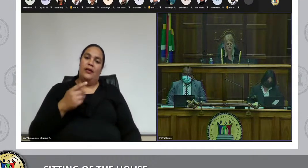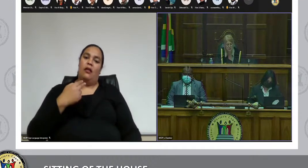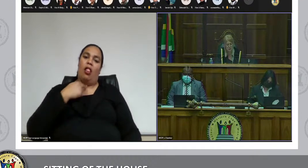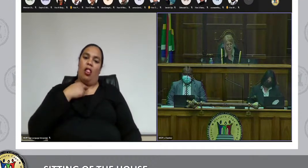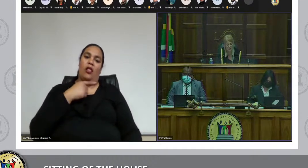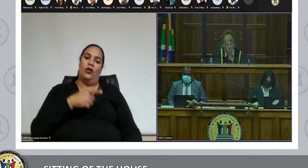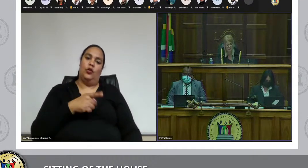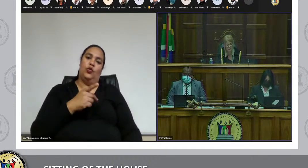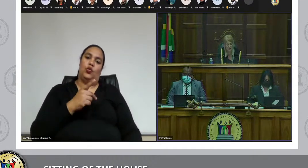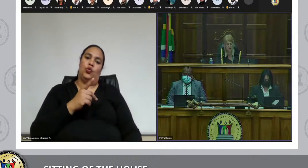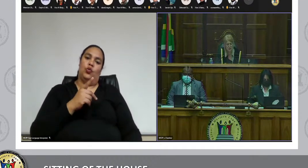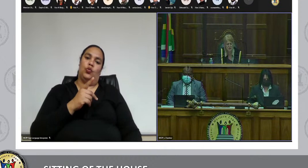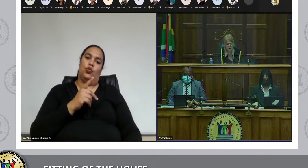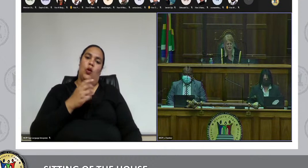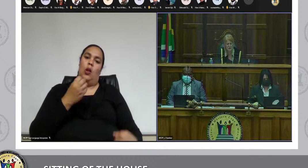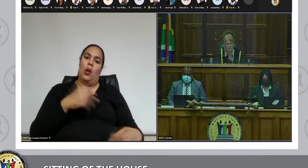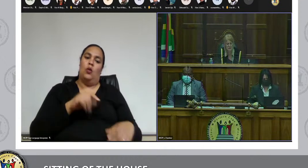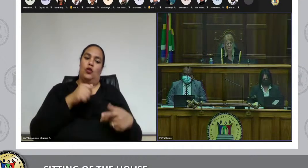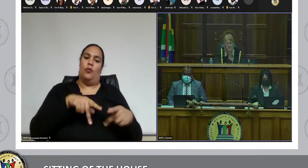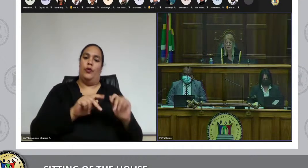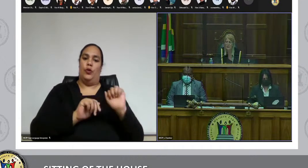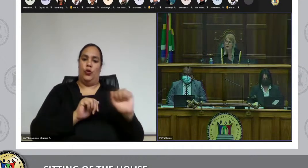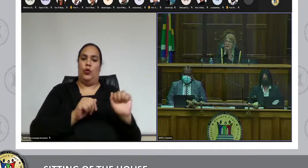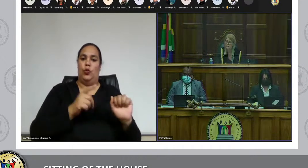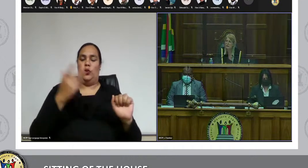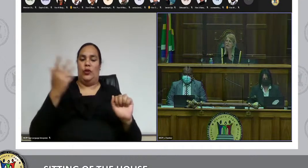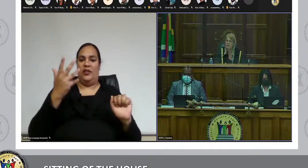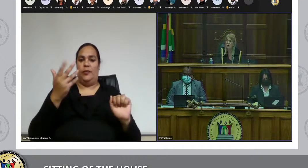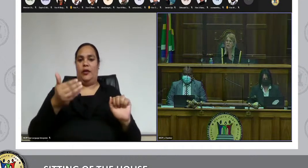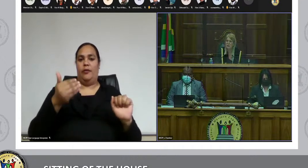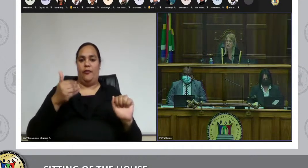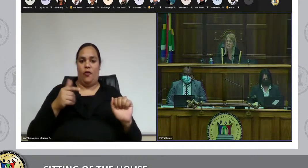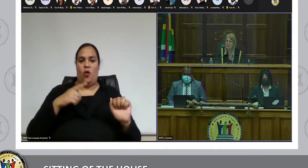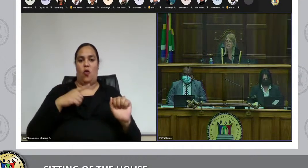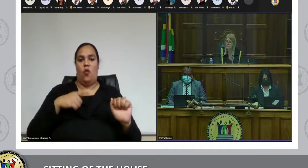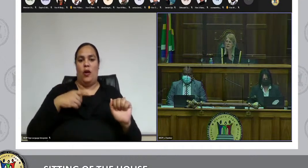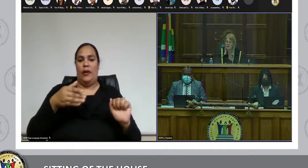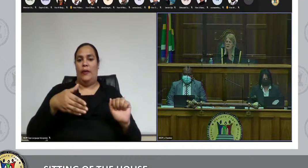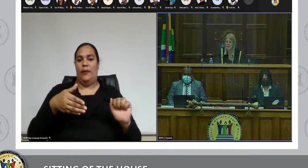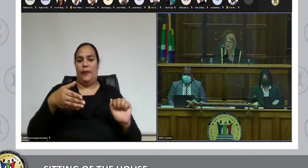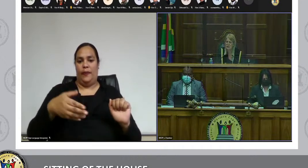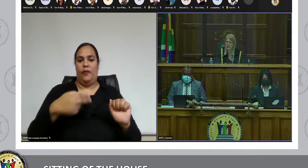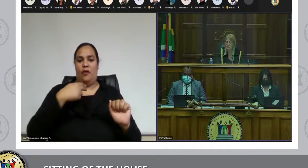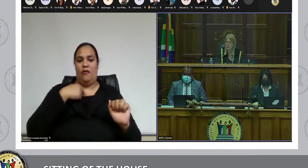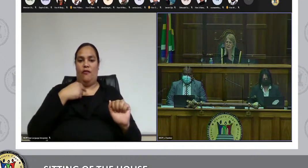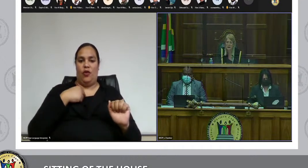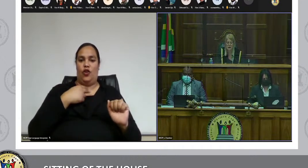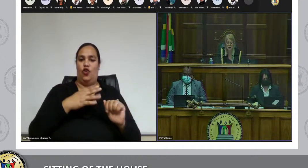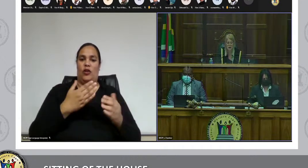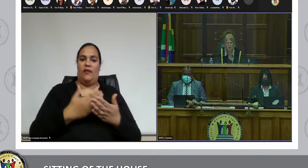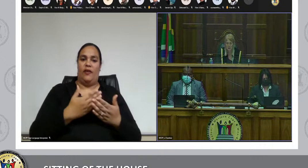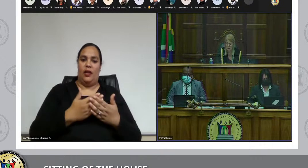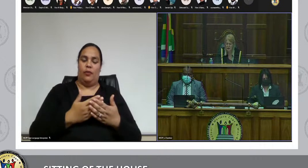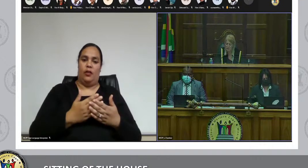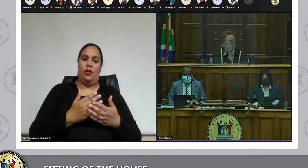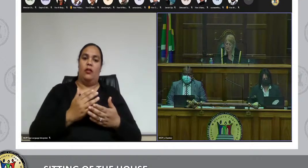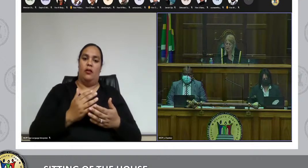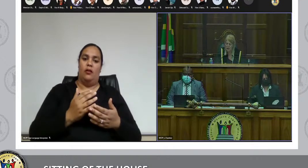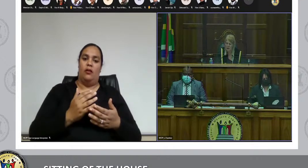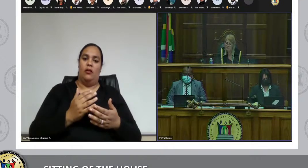did lose your opportunity to speak earlier because you were not unfortunately available.